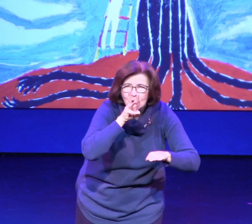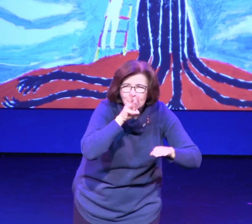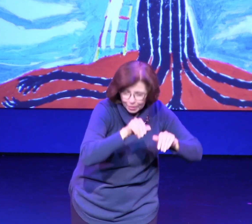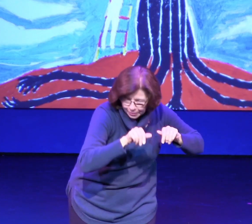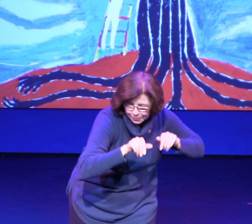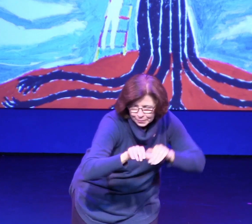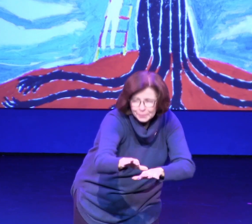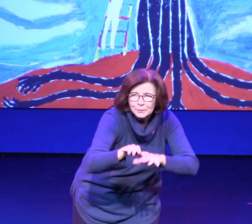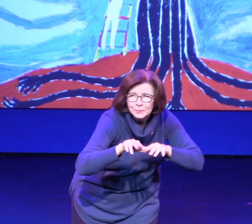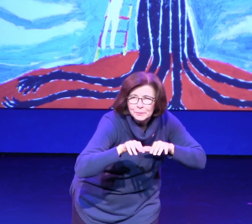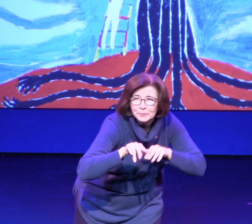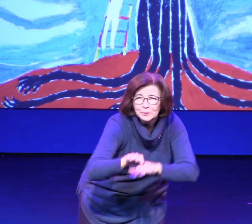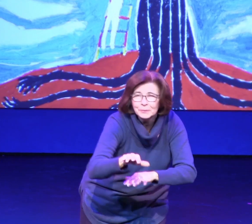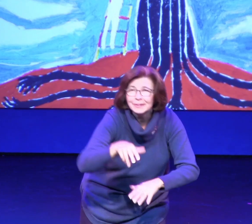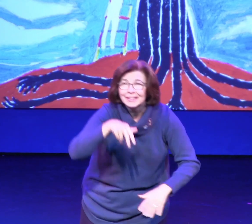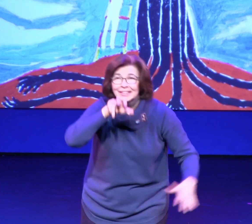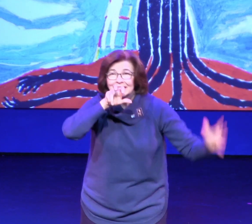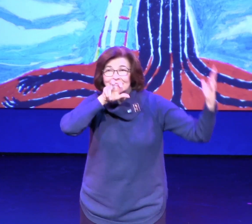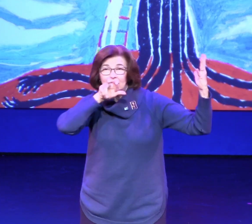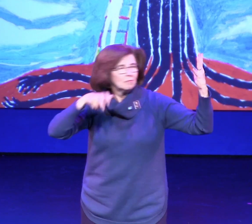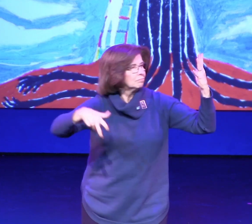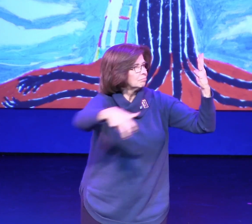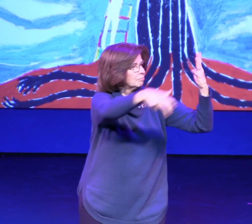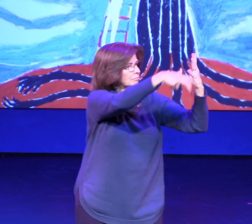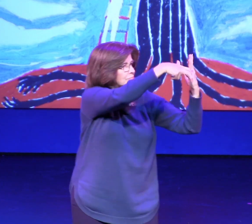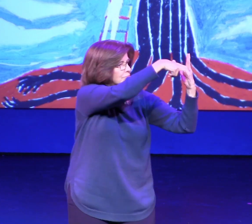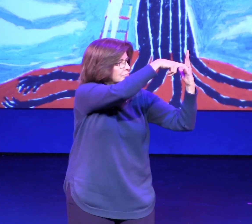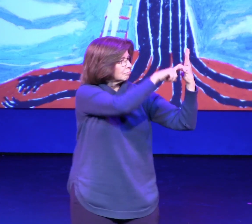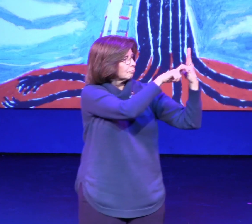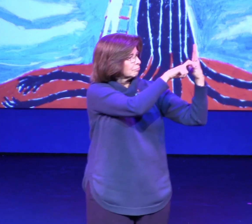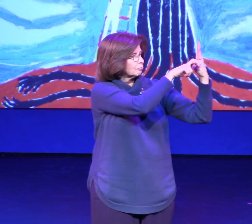In a forest of trees, an eagle scans from a high branch.